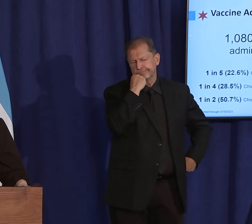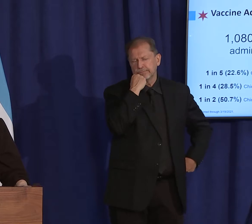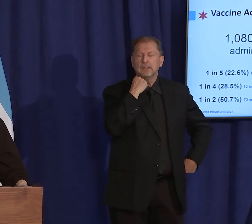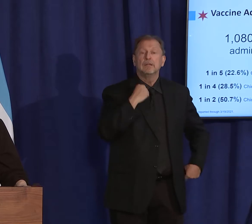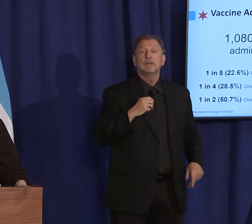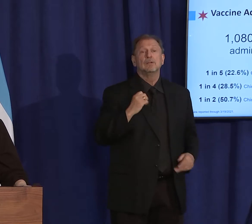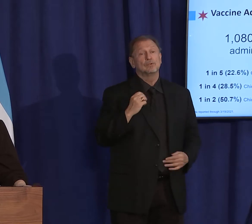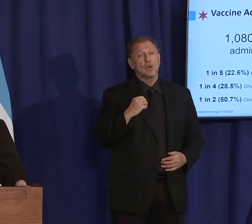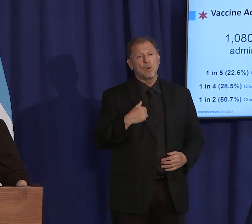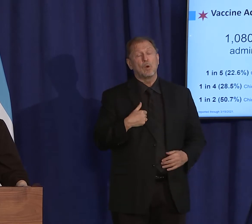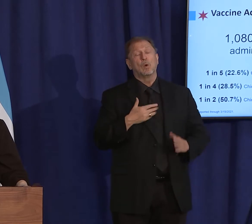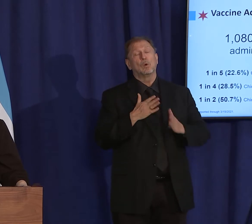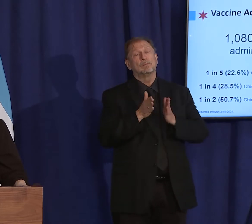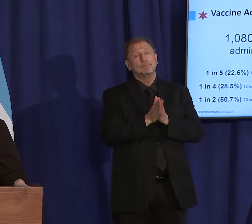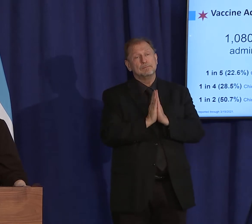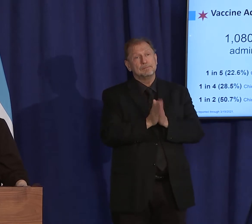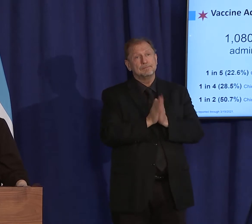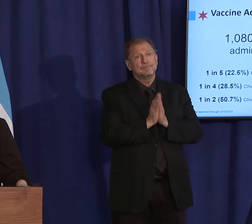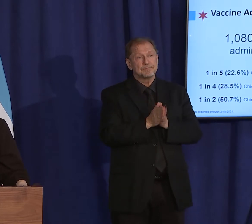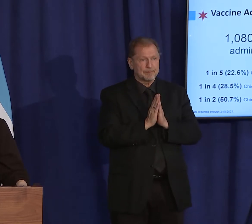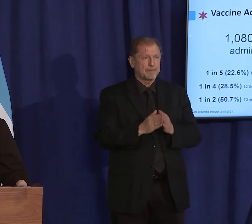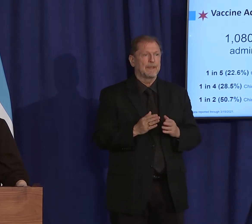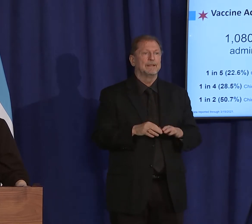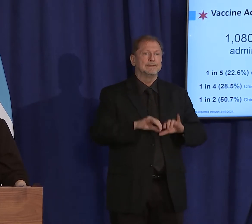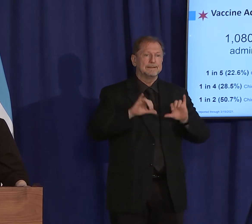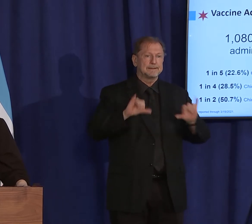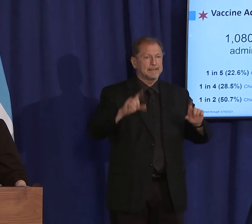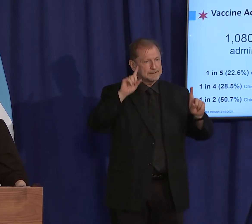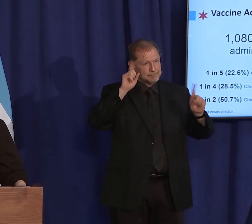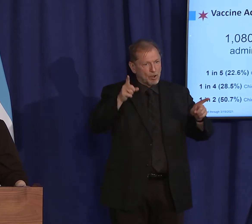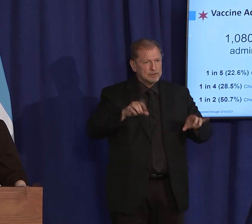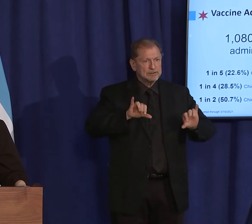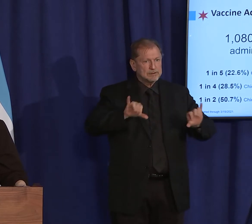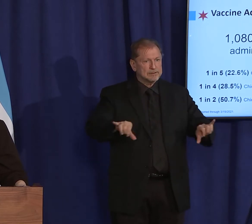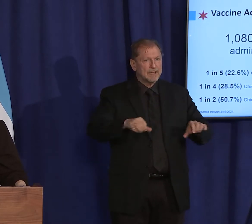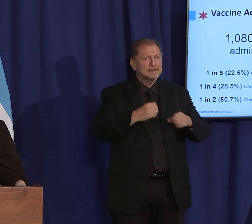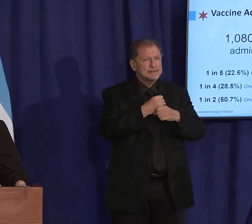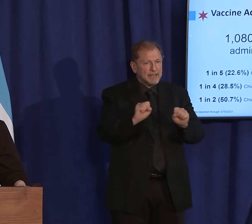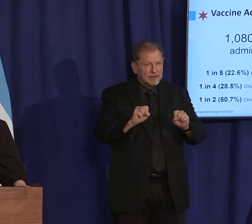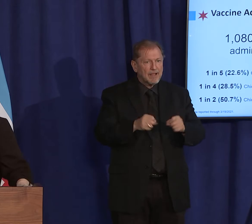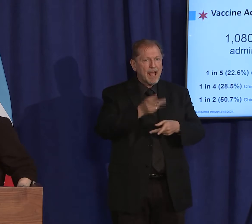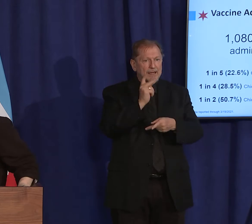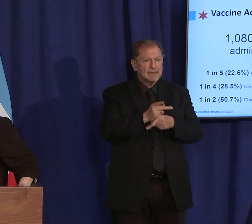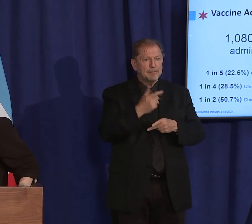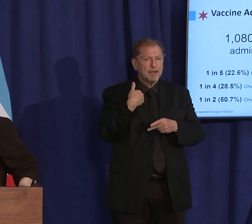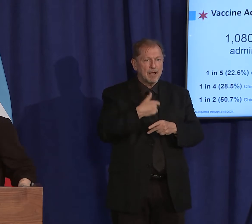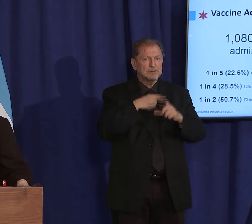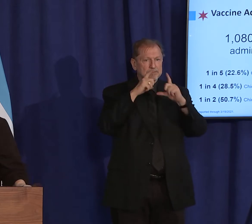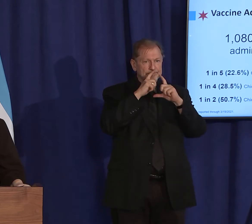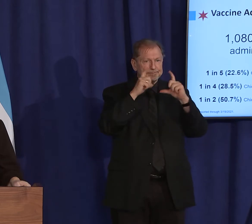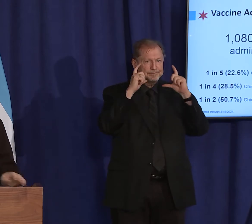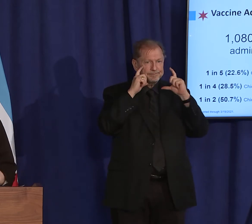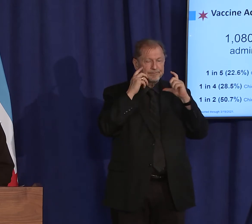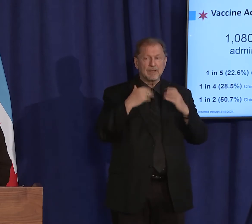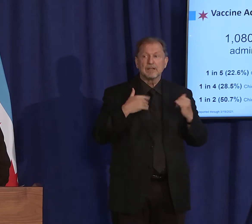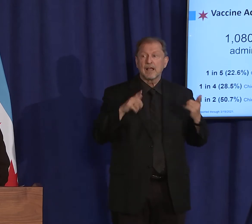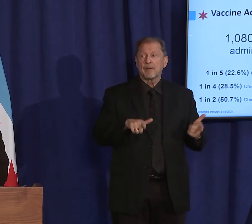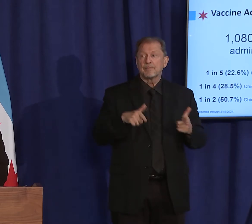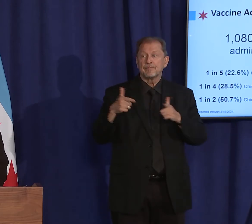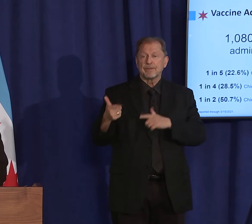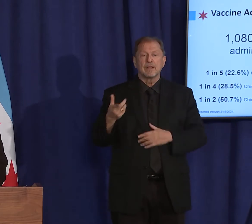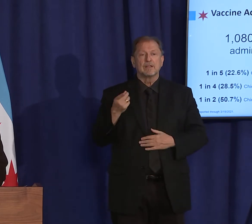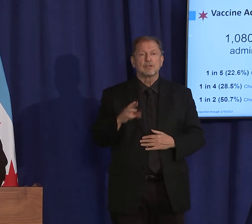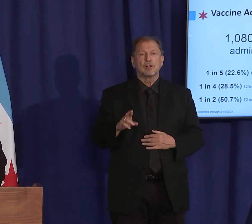So please stay smart, stay safe, and keep doing the things that have gotten us this far. And with that, I'll turn it over to Dr. Geraldine